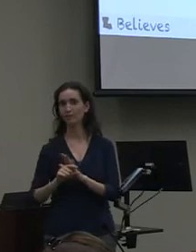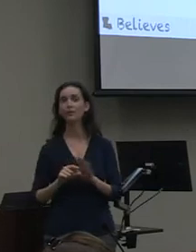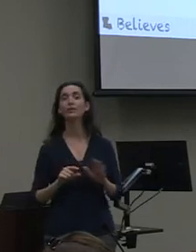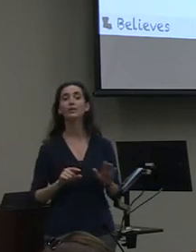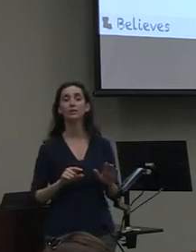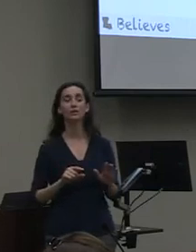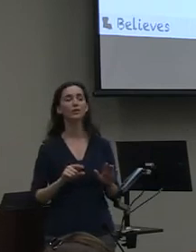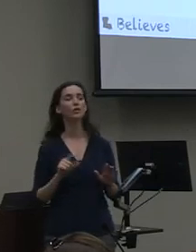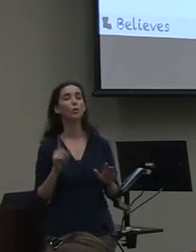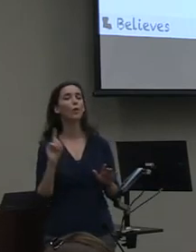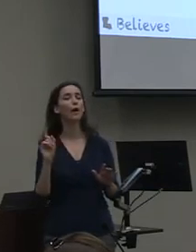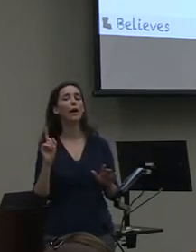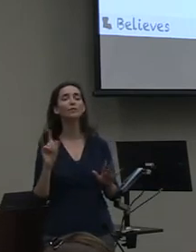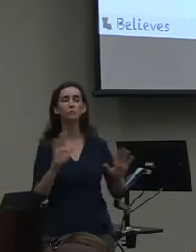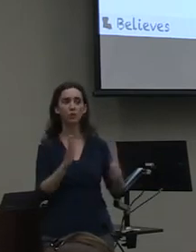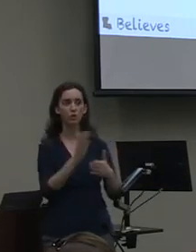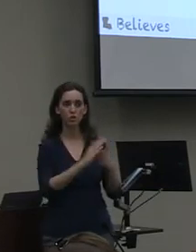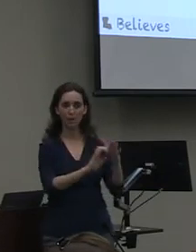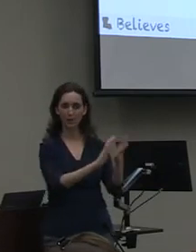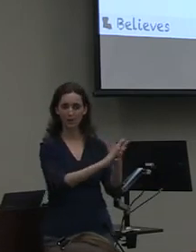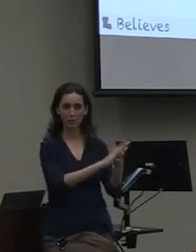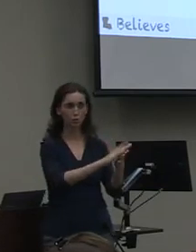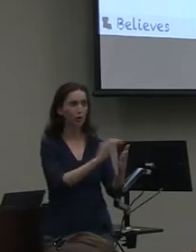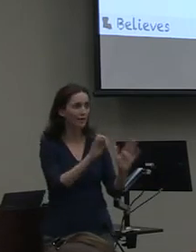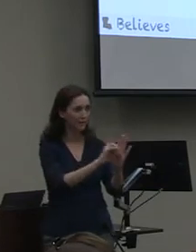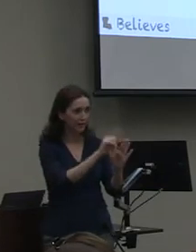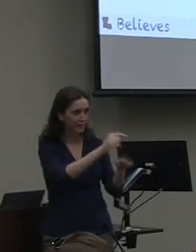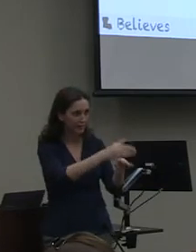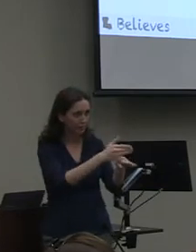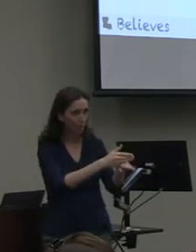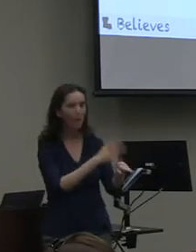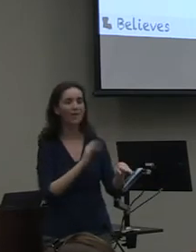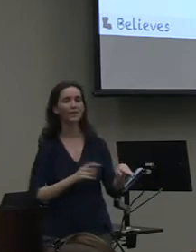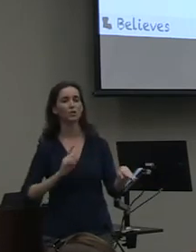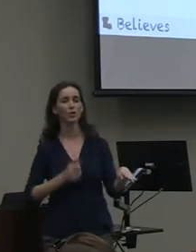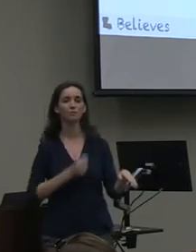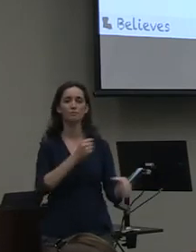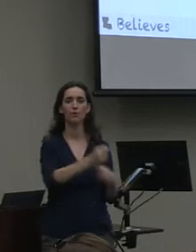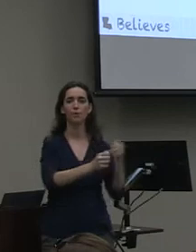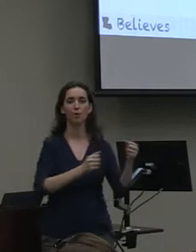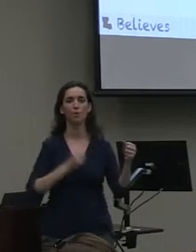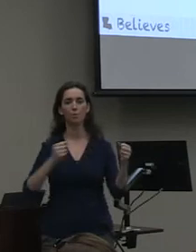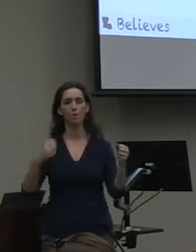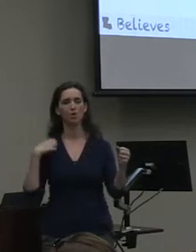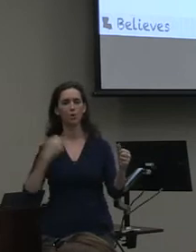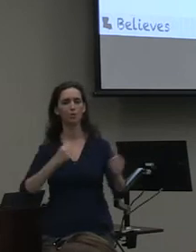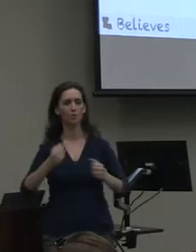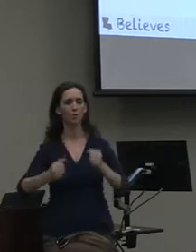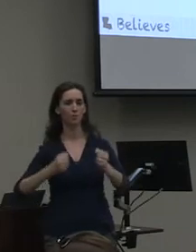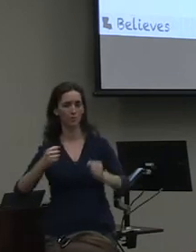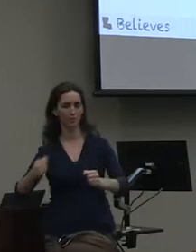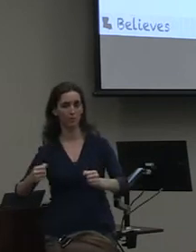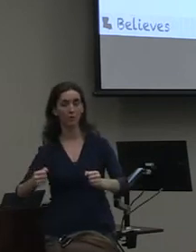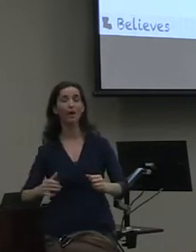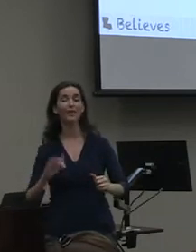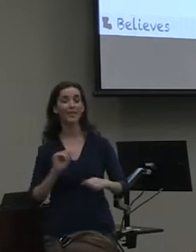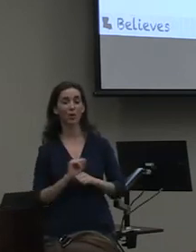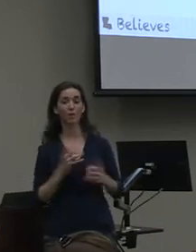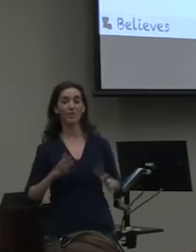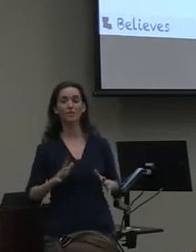schools identified as needing improvement. And so we know that some of this work is already done. We're not